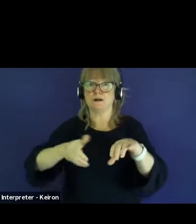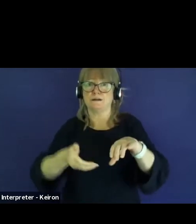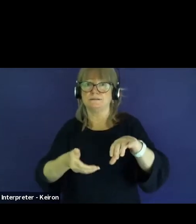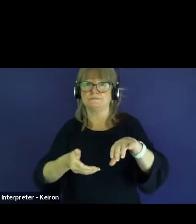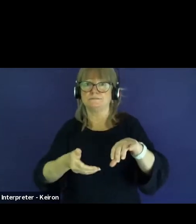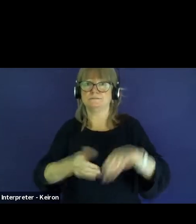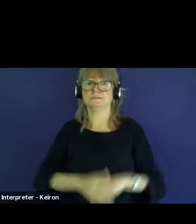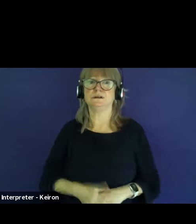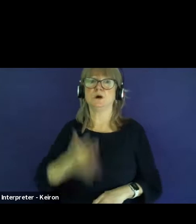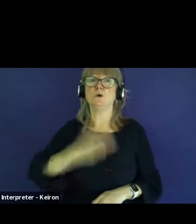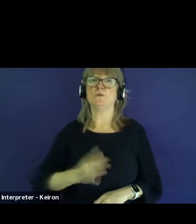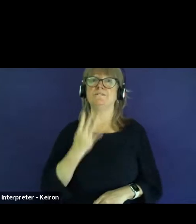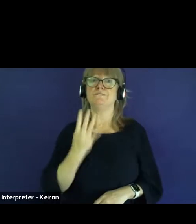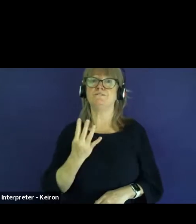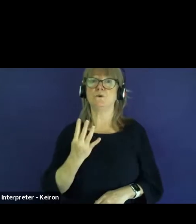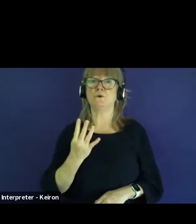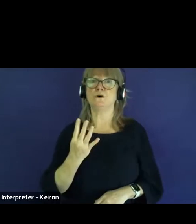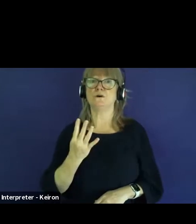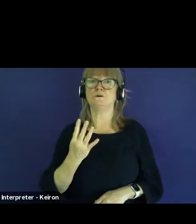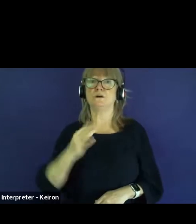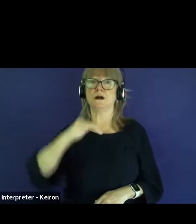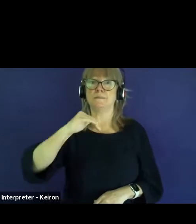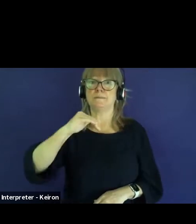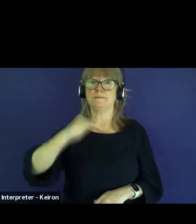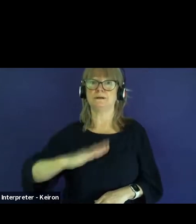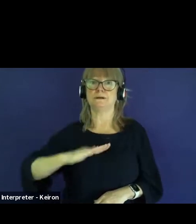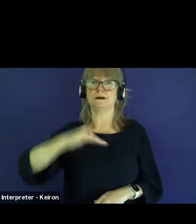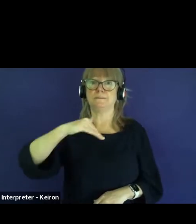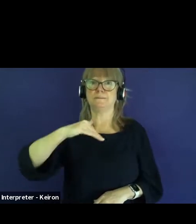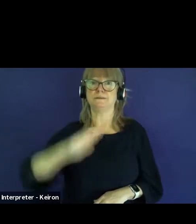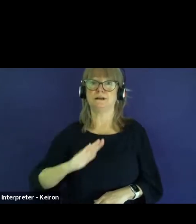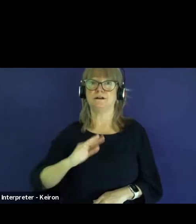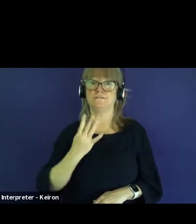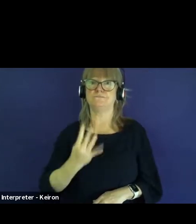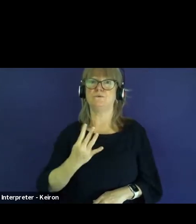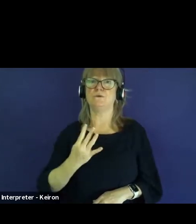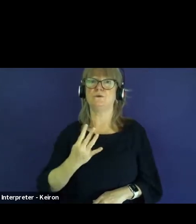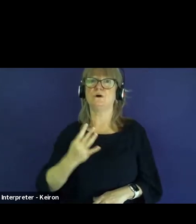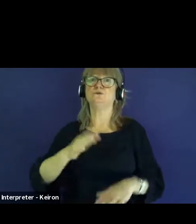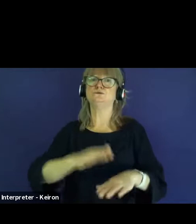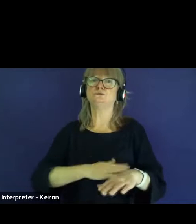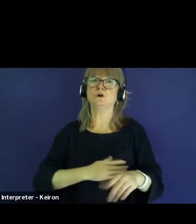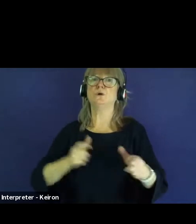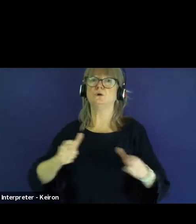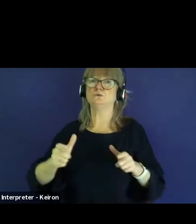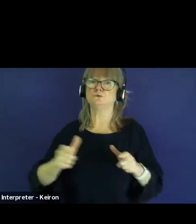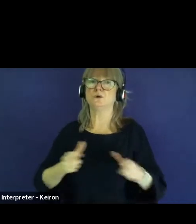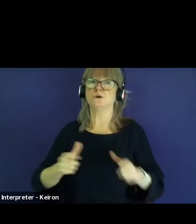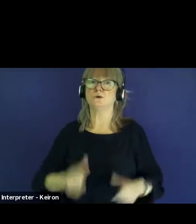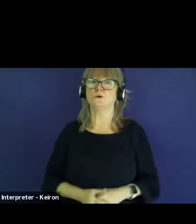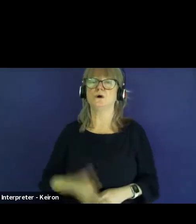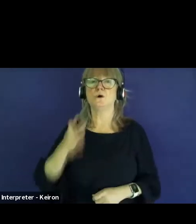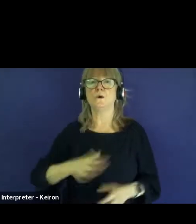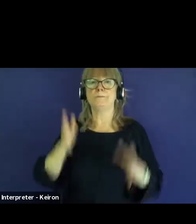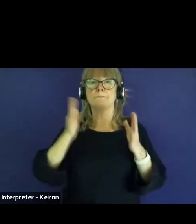want to do four in each position. Nice and slow and controlled again. We're just getting the body ready for